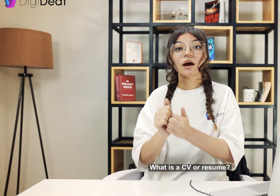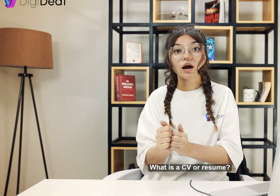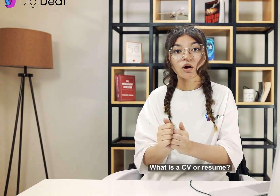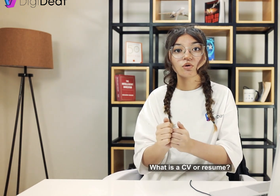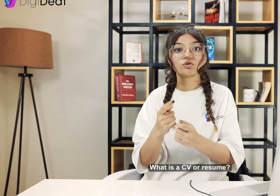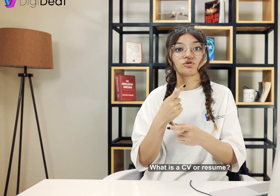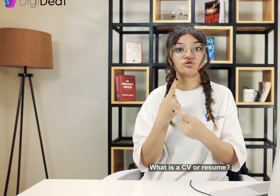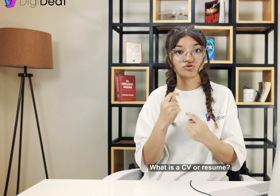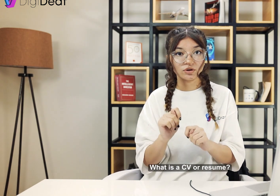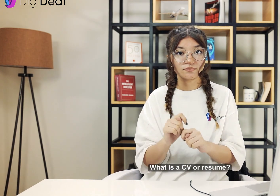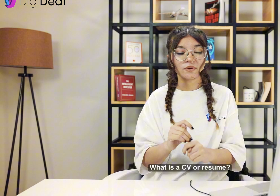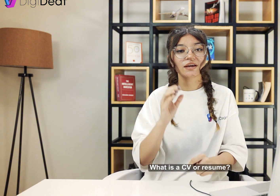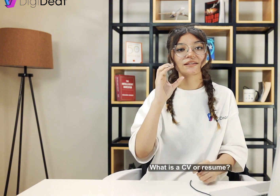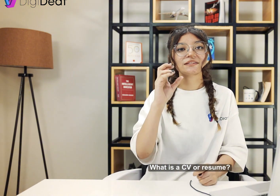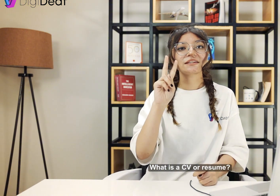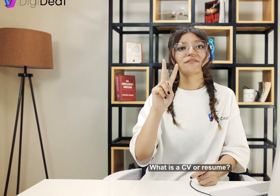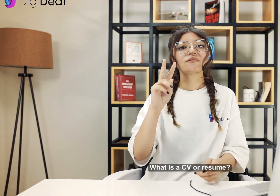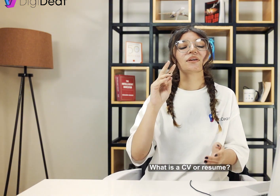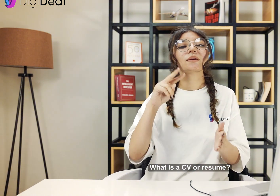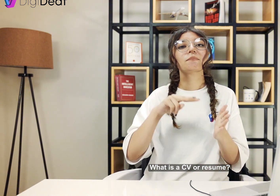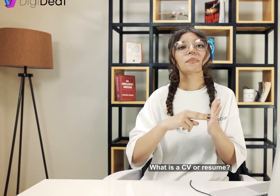What is a CV or resume?